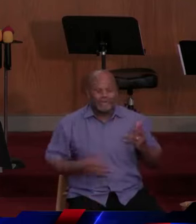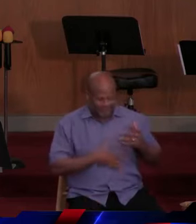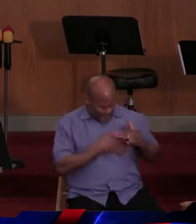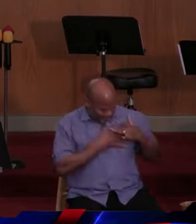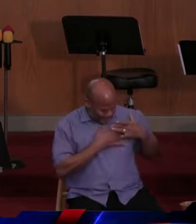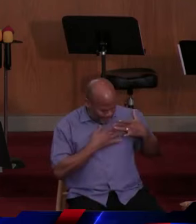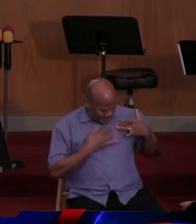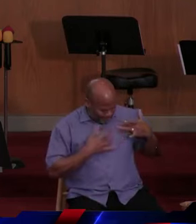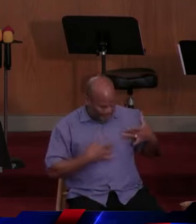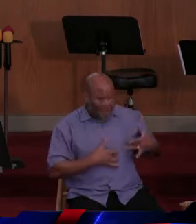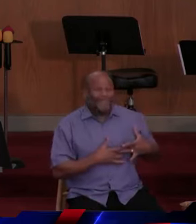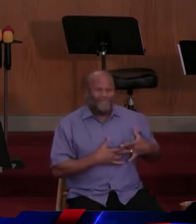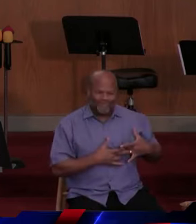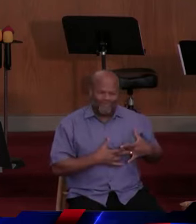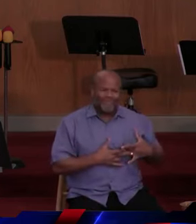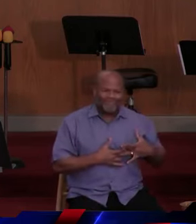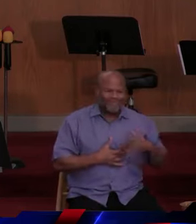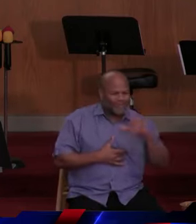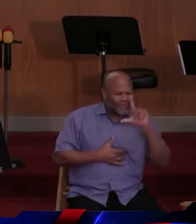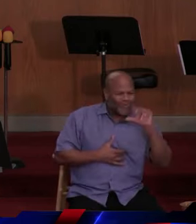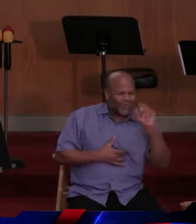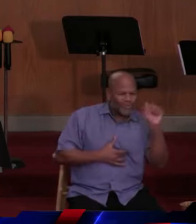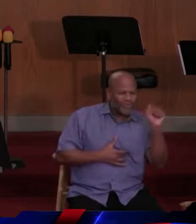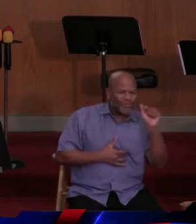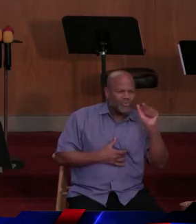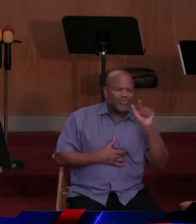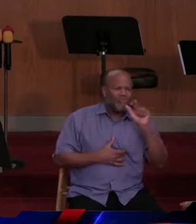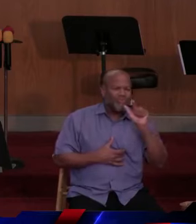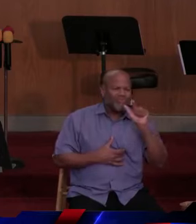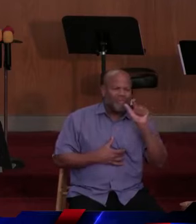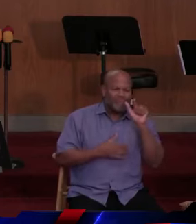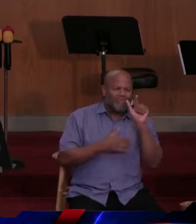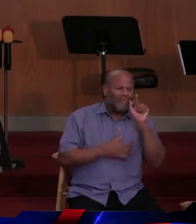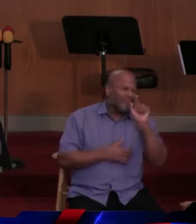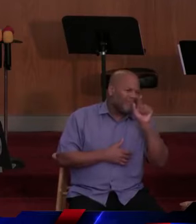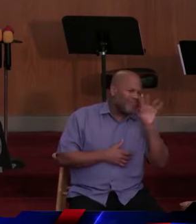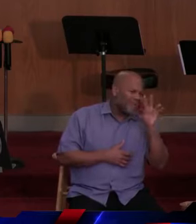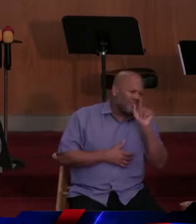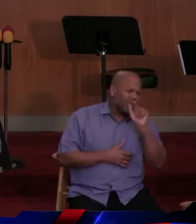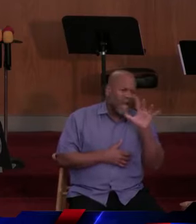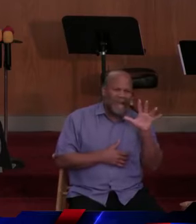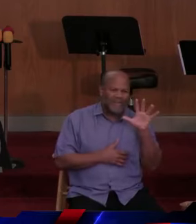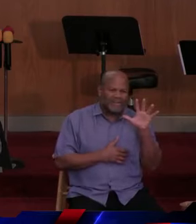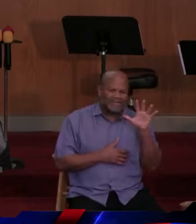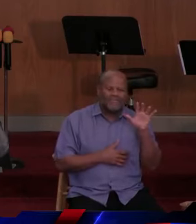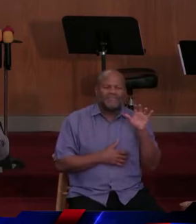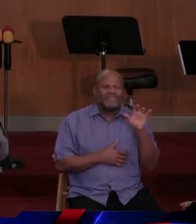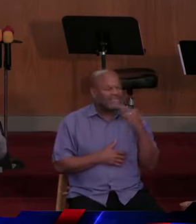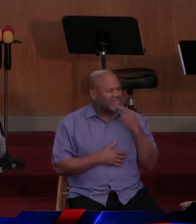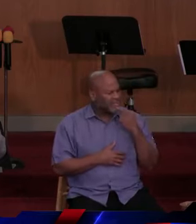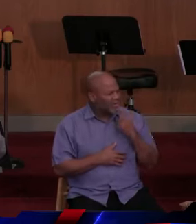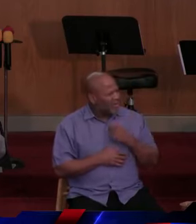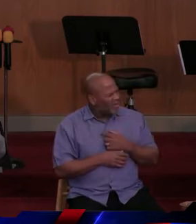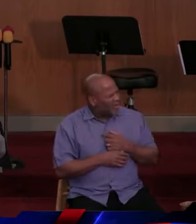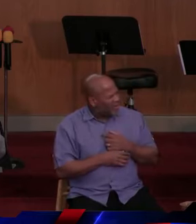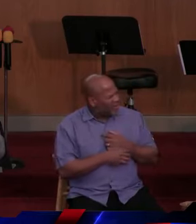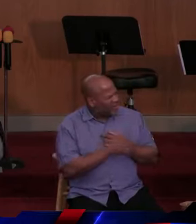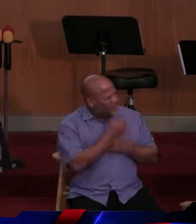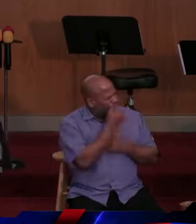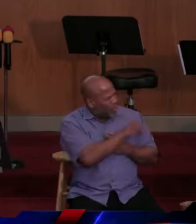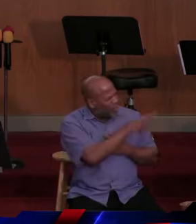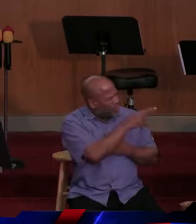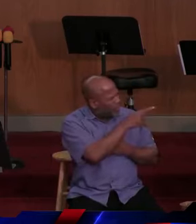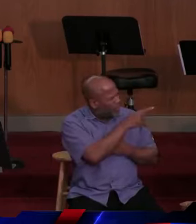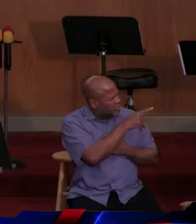Luke 24, 25, 32, and 38. Look, he said, O fools, slow of heart